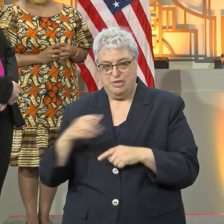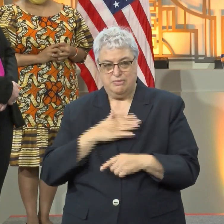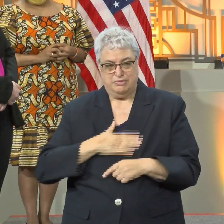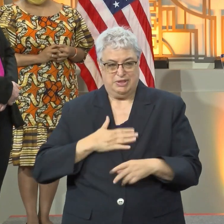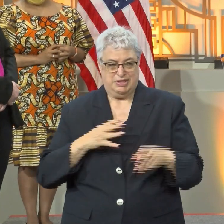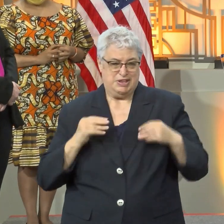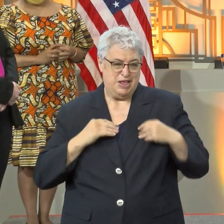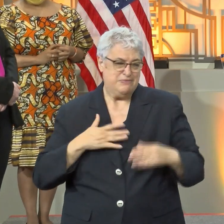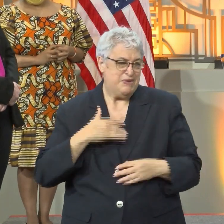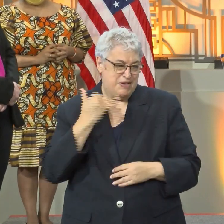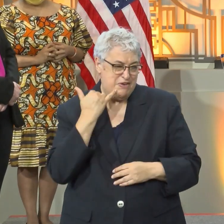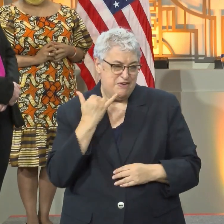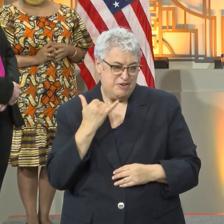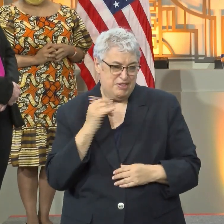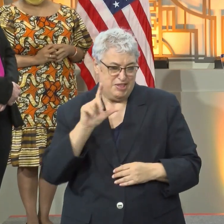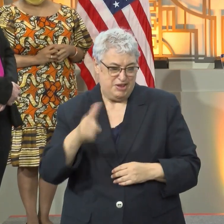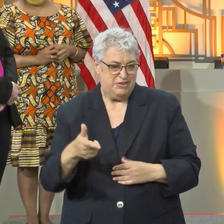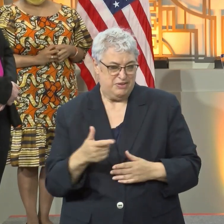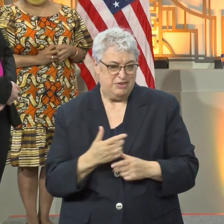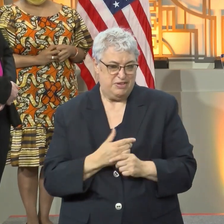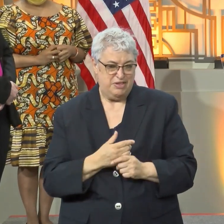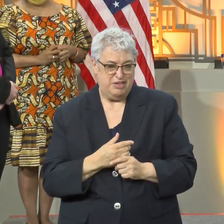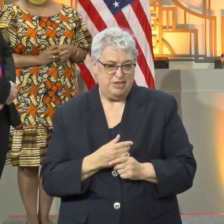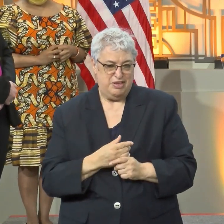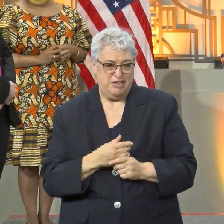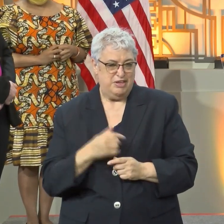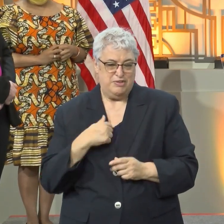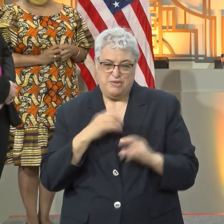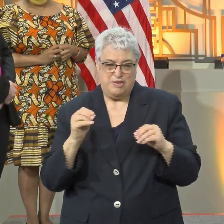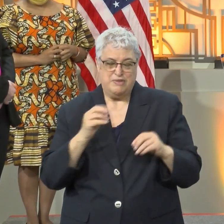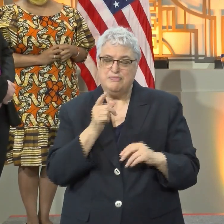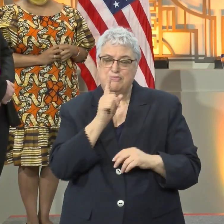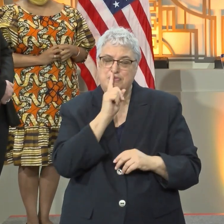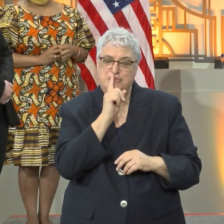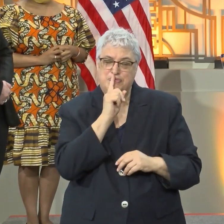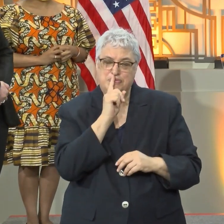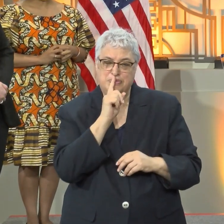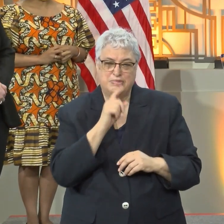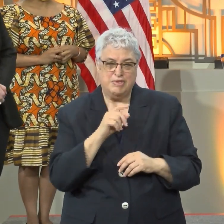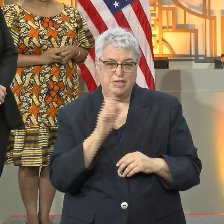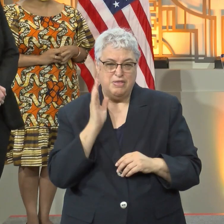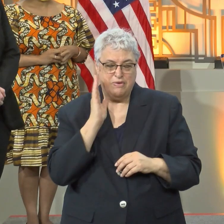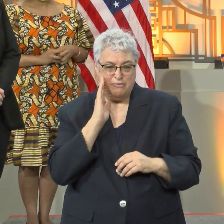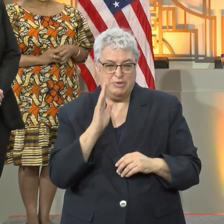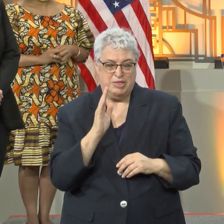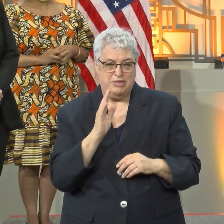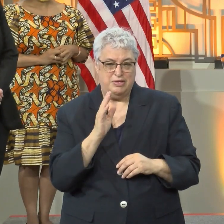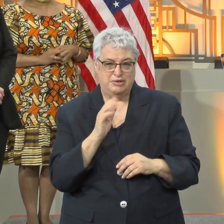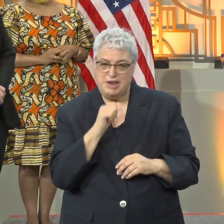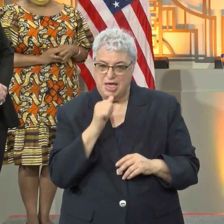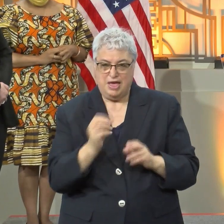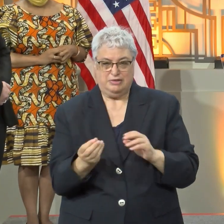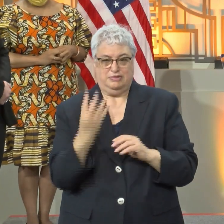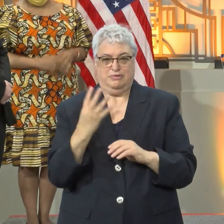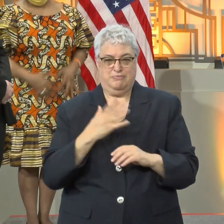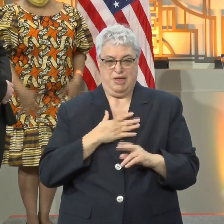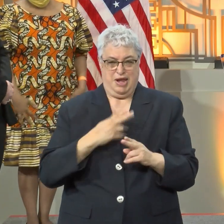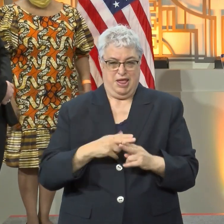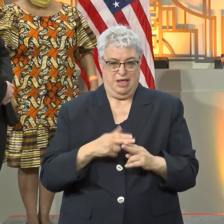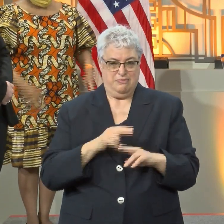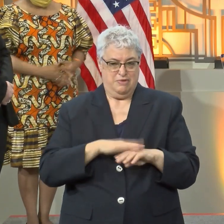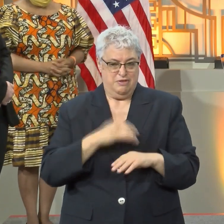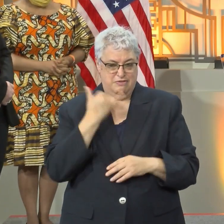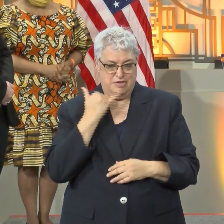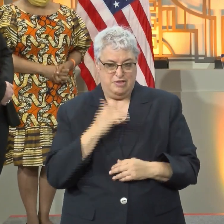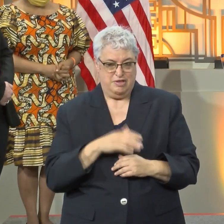my call. It'll be a no caller ID ring. Now let me bring up